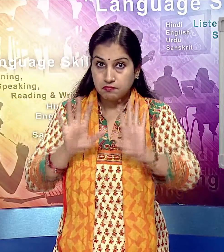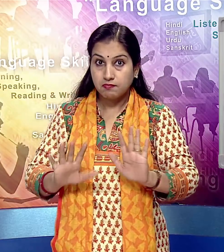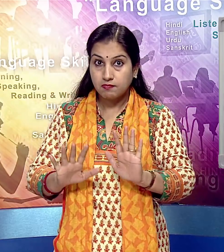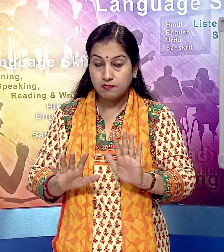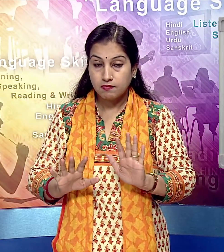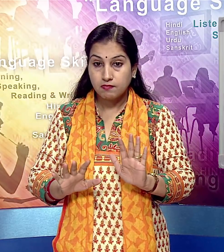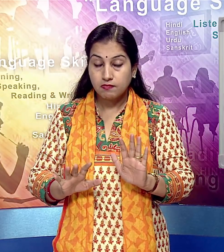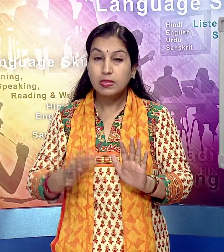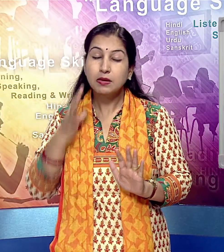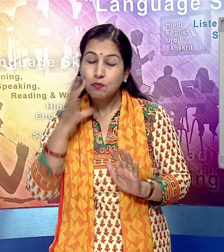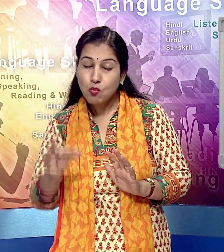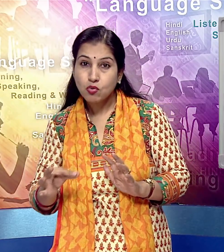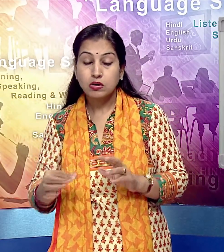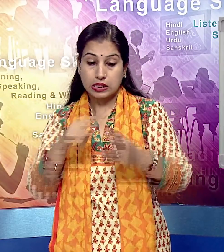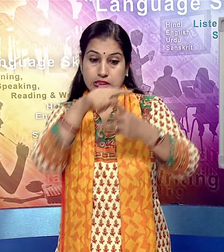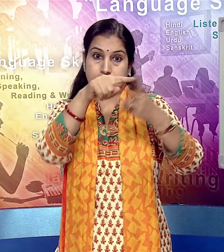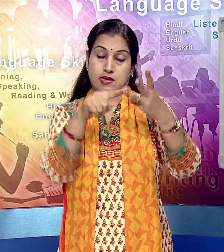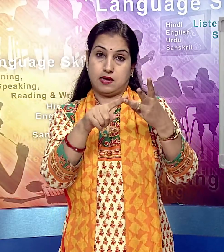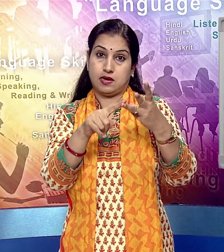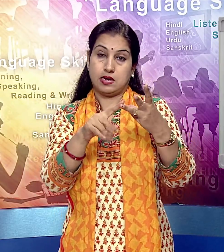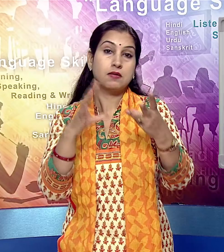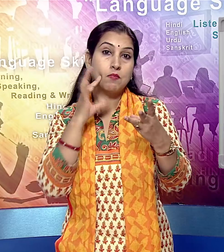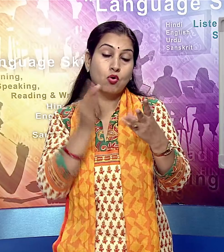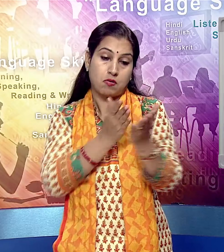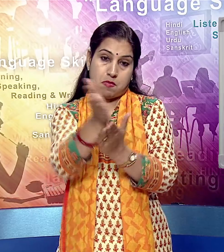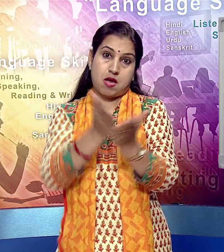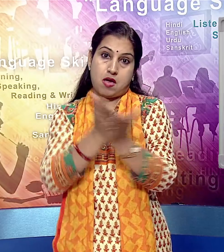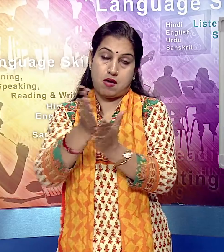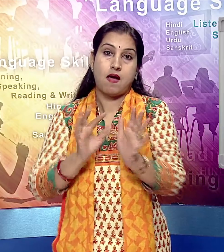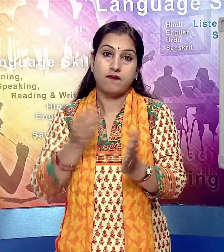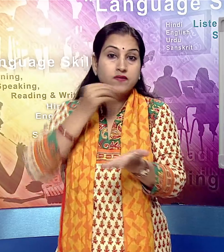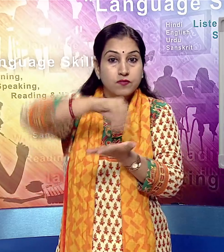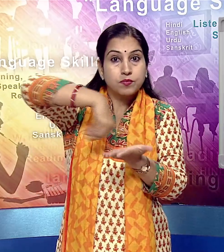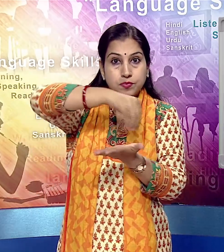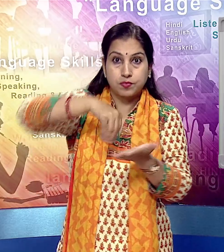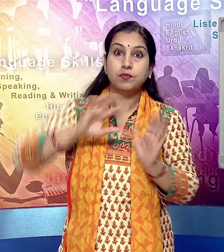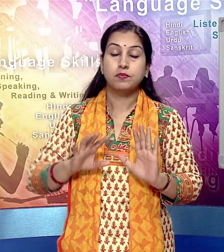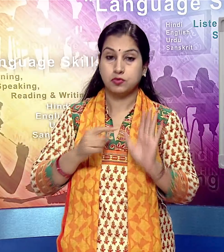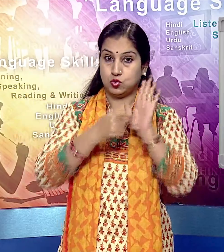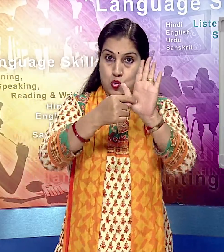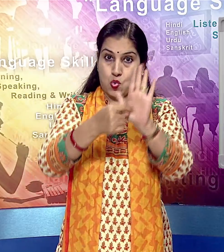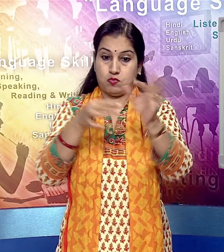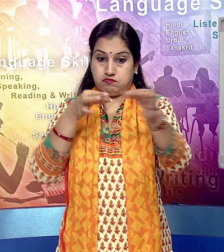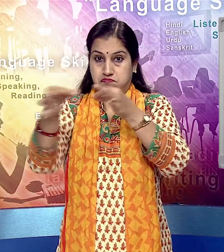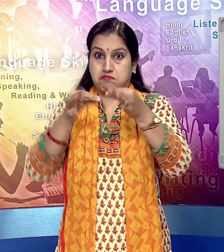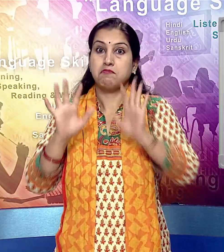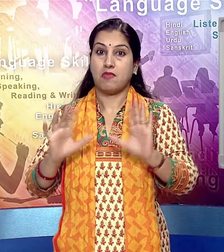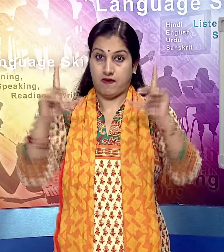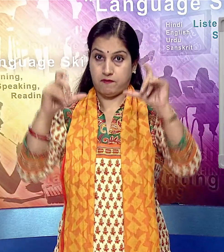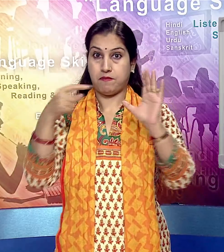Mainly, 3 methods are explained in this diagram. The first column